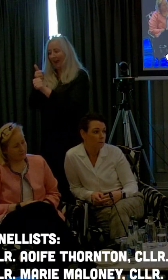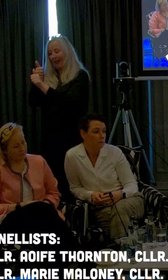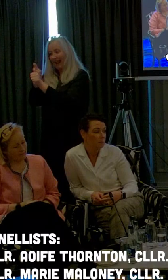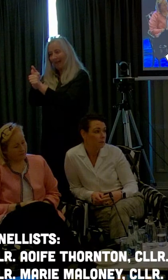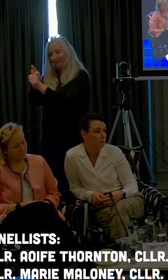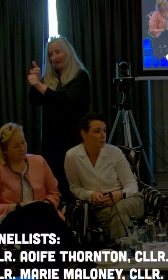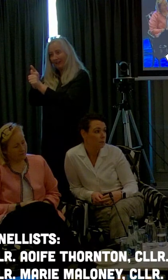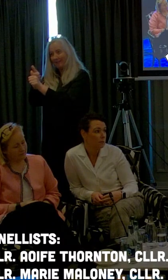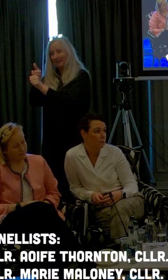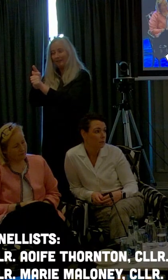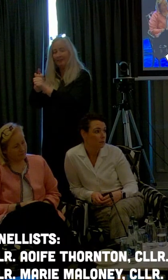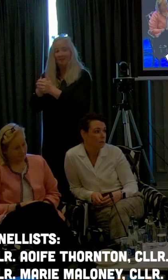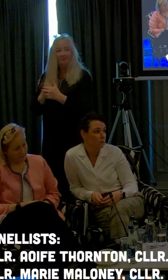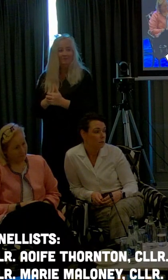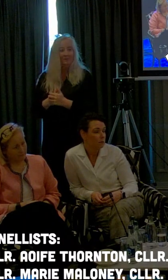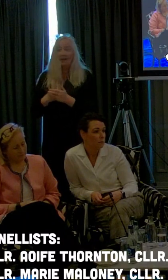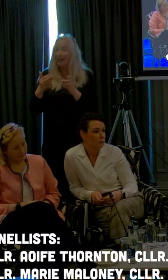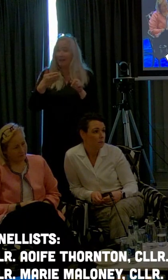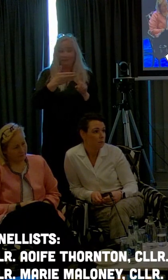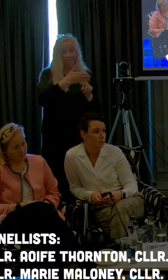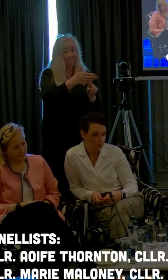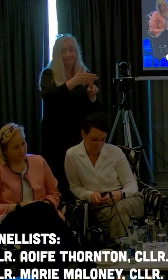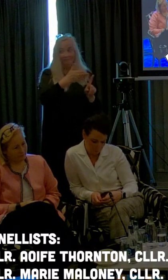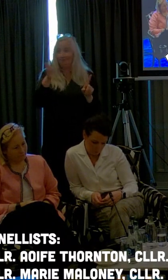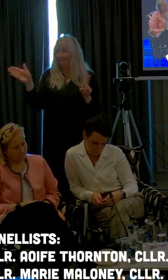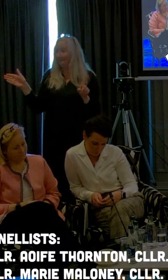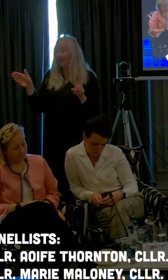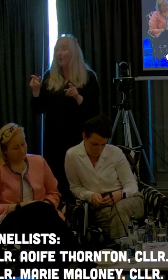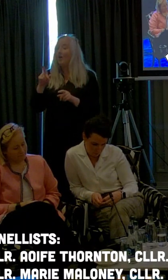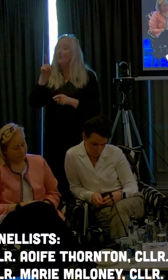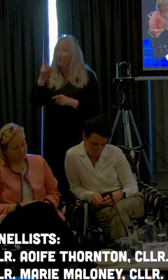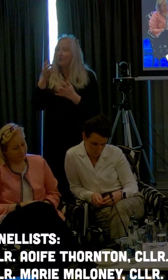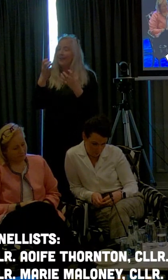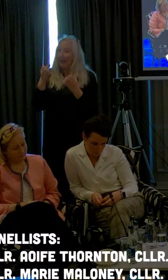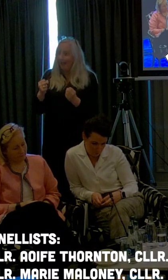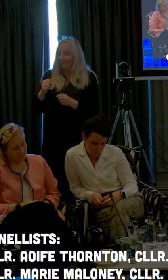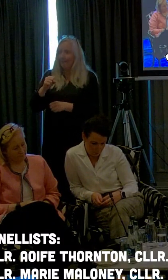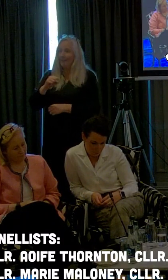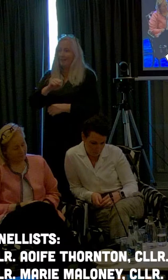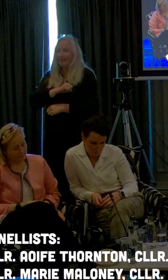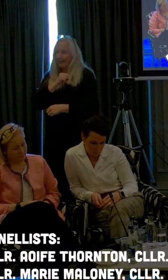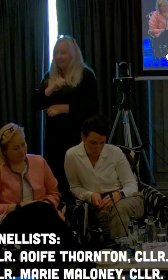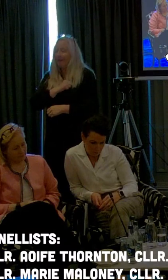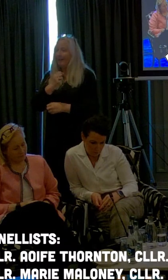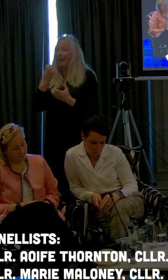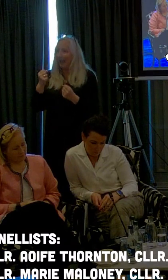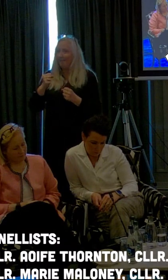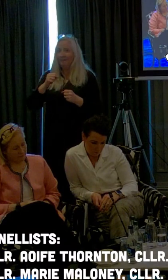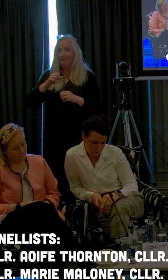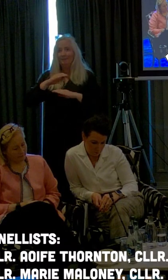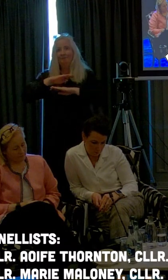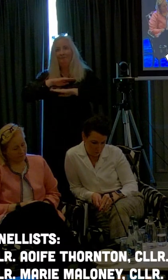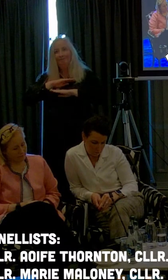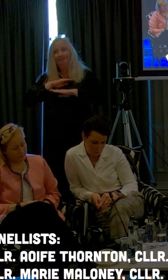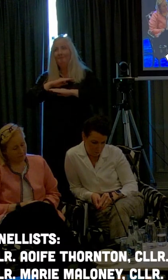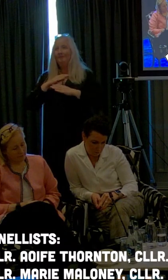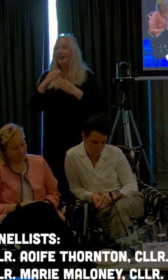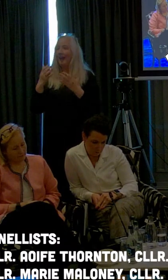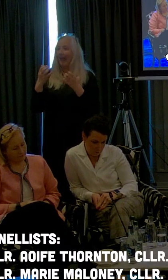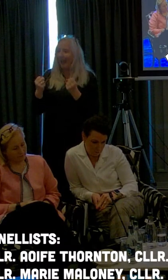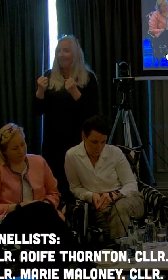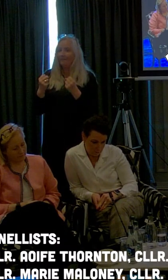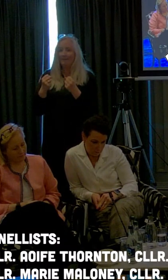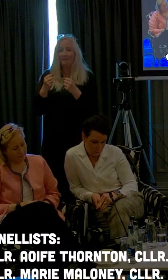get something across the line, the satisfaction and the fulfilment, as Aoife rightly said, is something that stays with